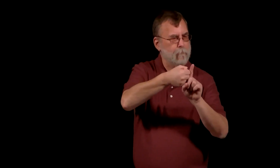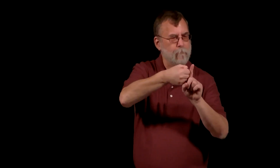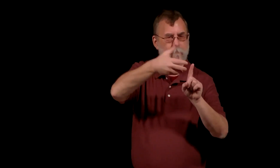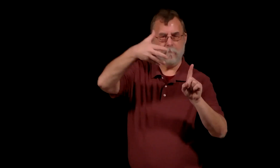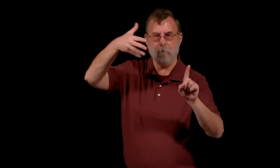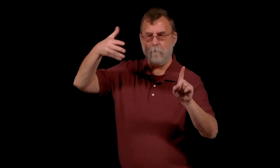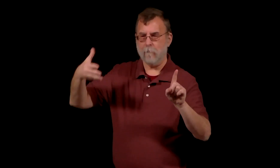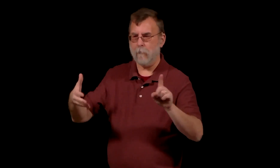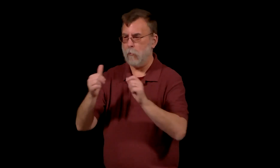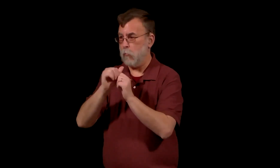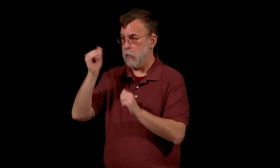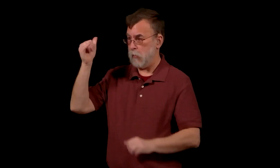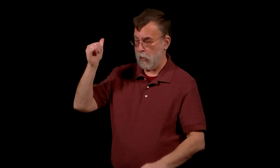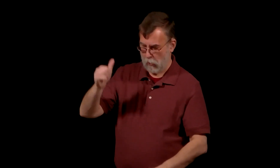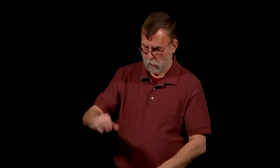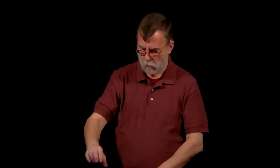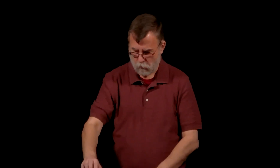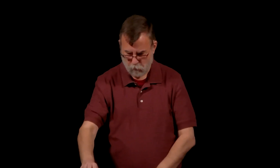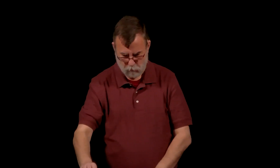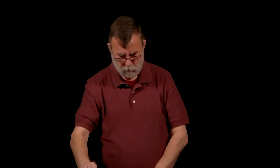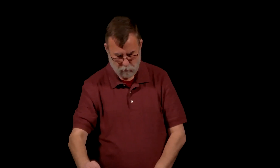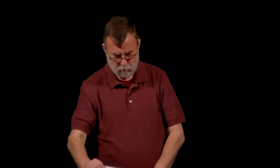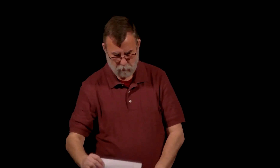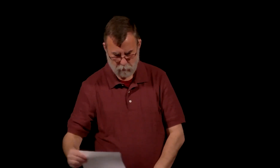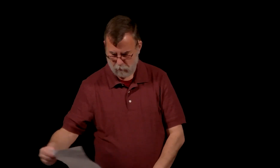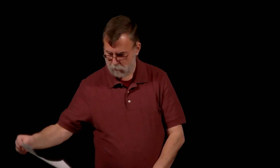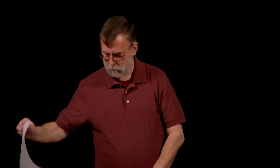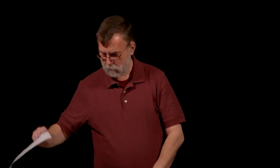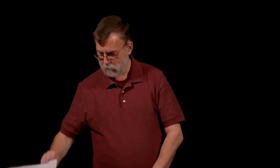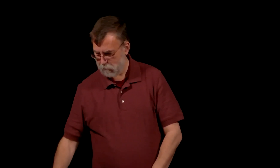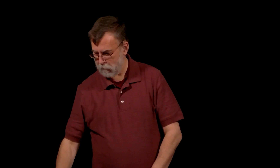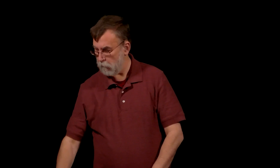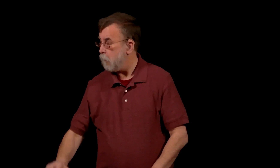Now, I want to expand on one part, what you'll see in yellow.